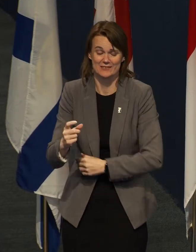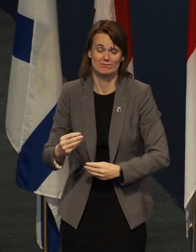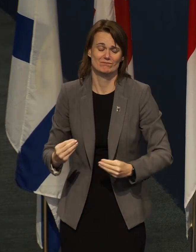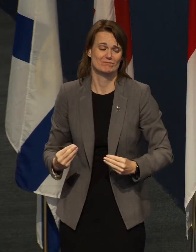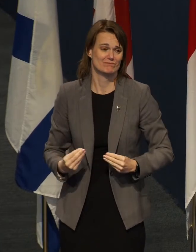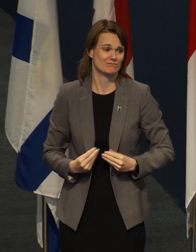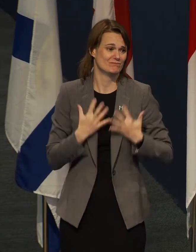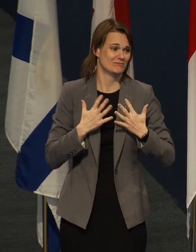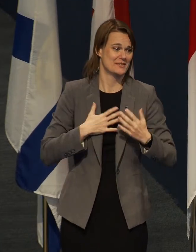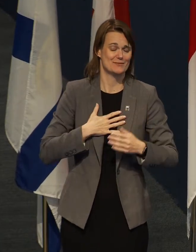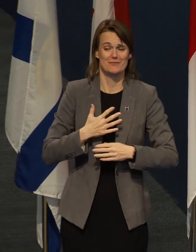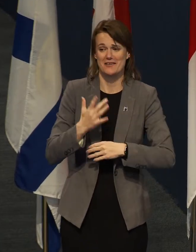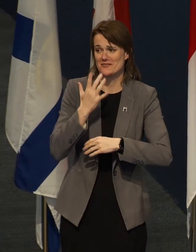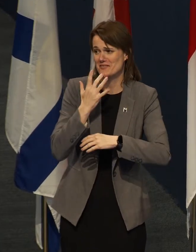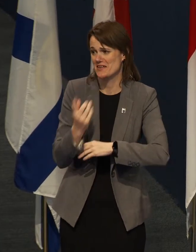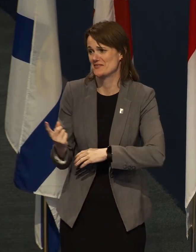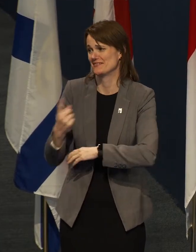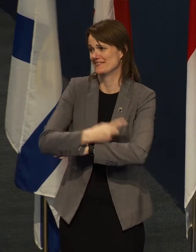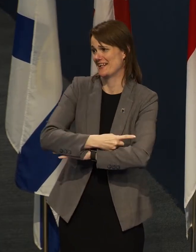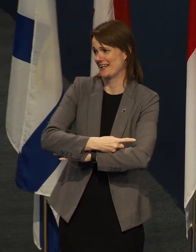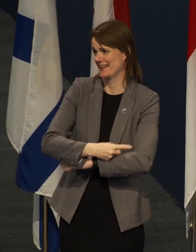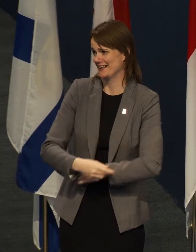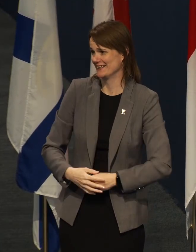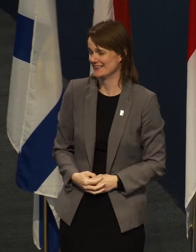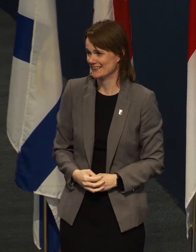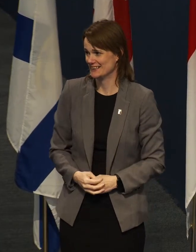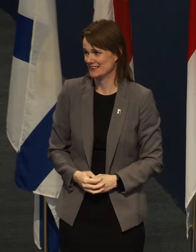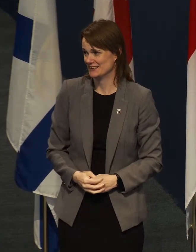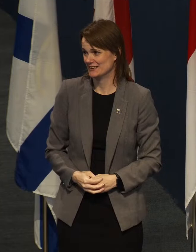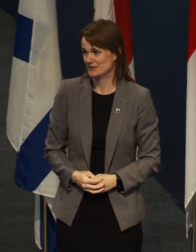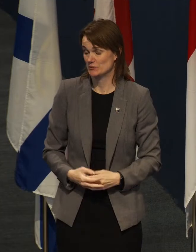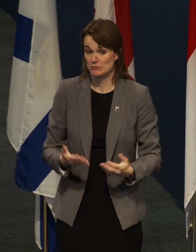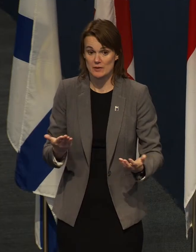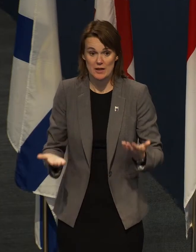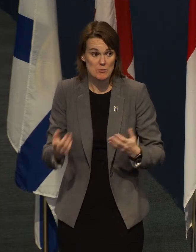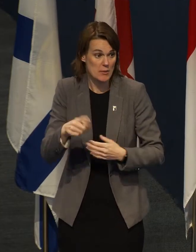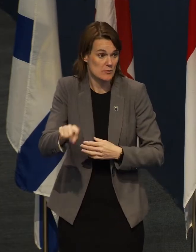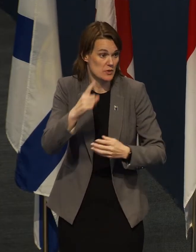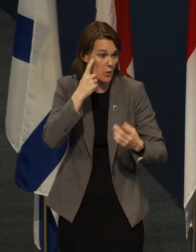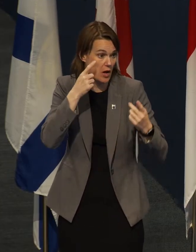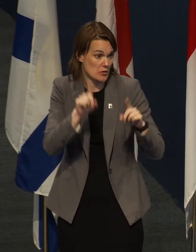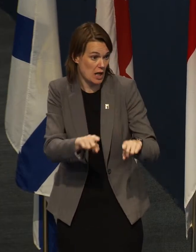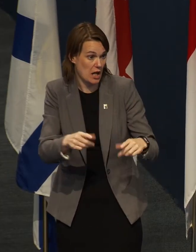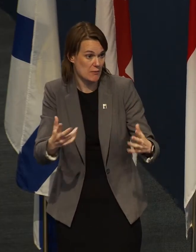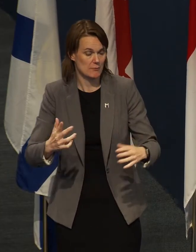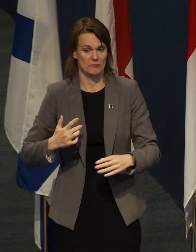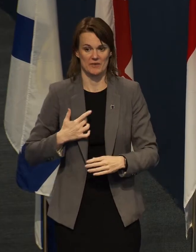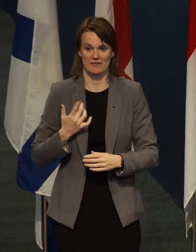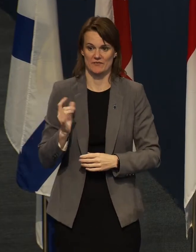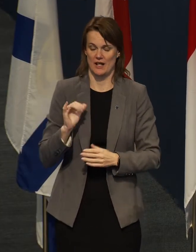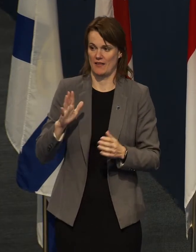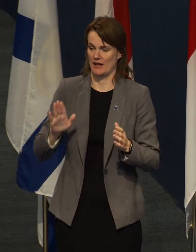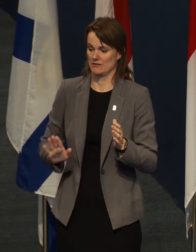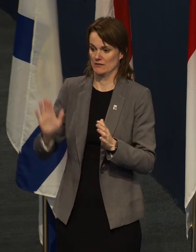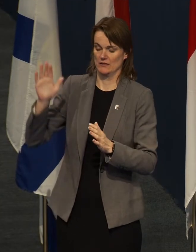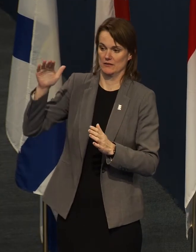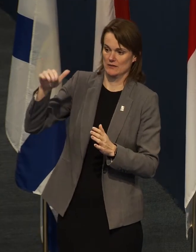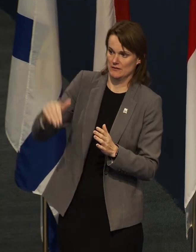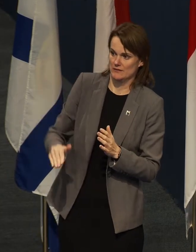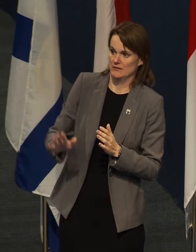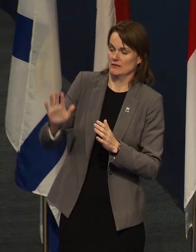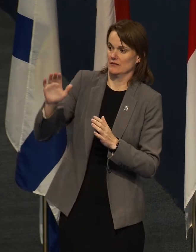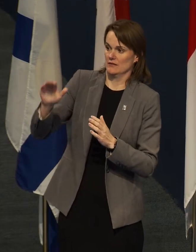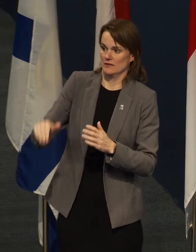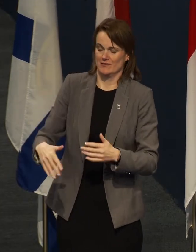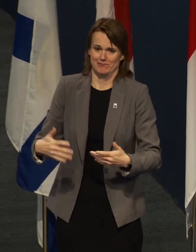wonderful parts of my job. I think we'd all agree that life can be a roller coaster at times, with many ups and